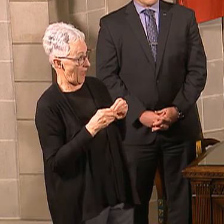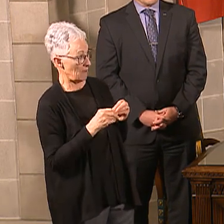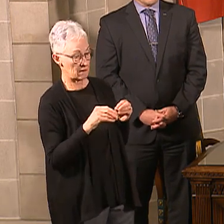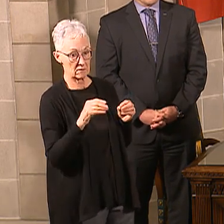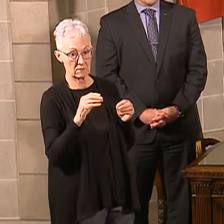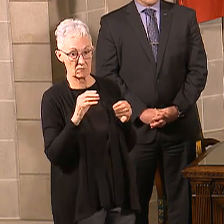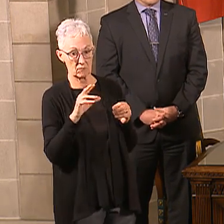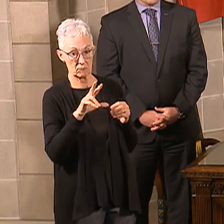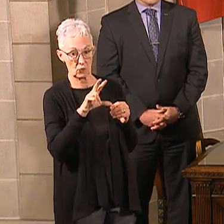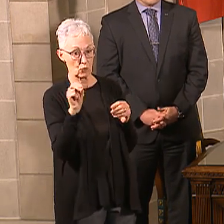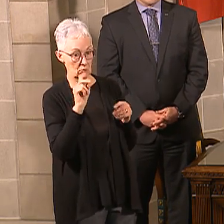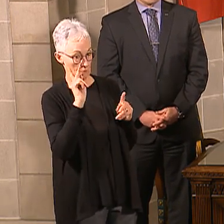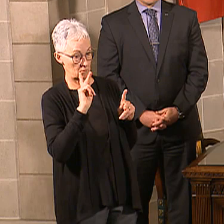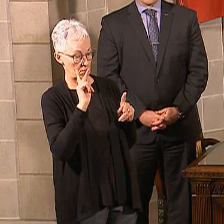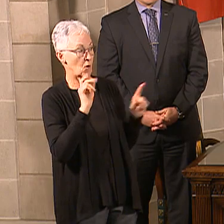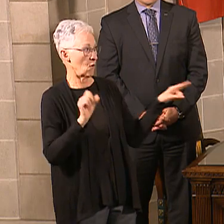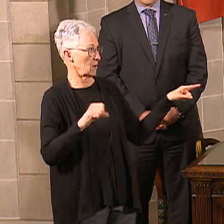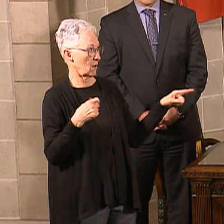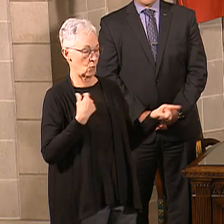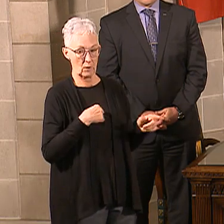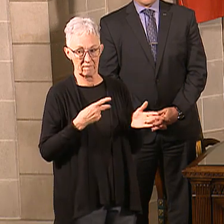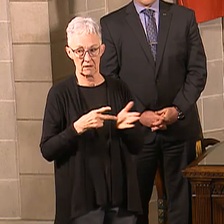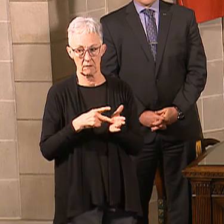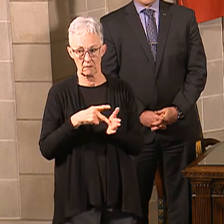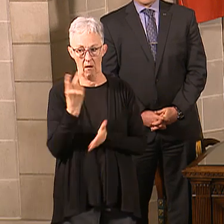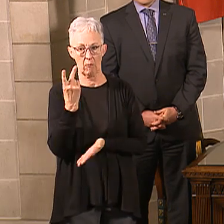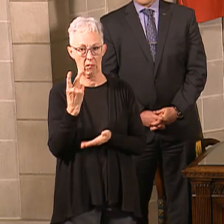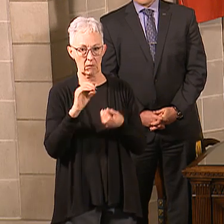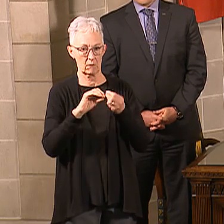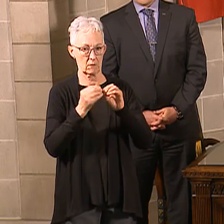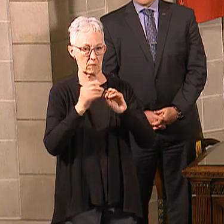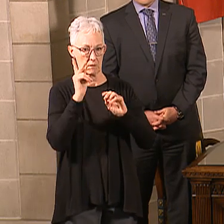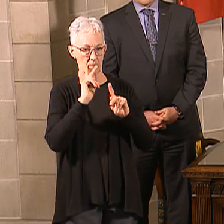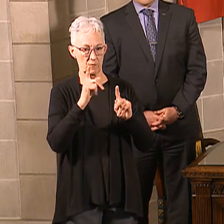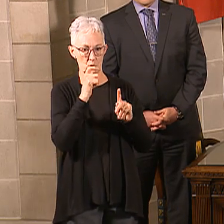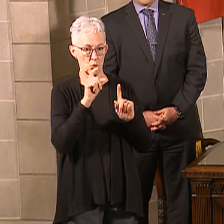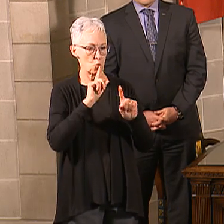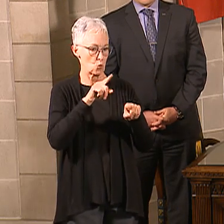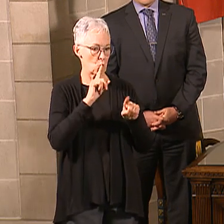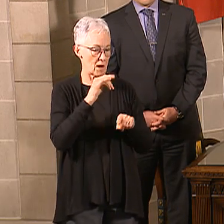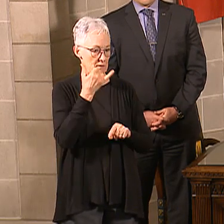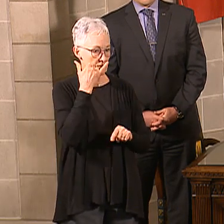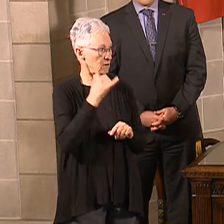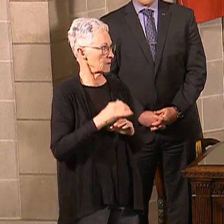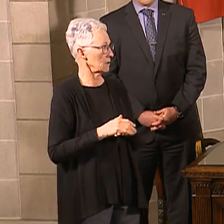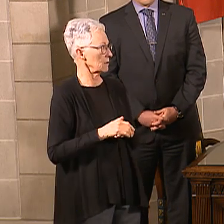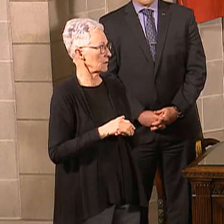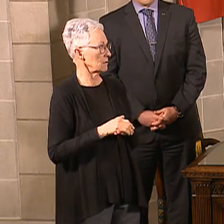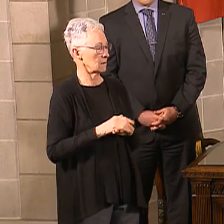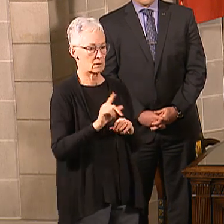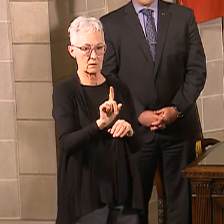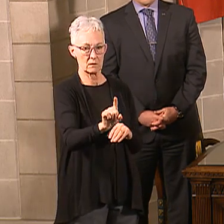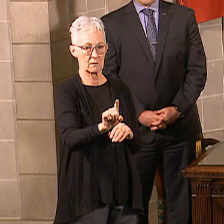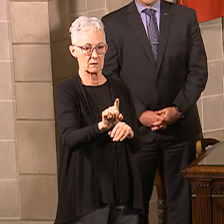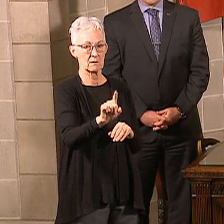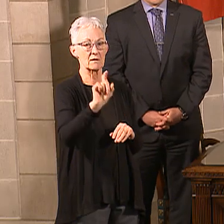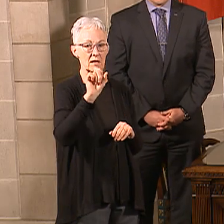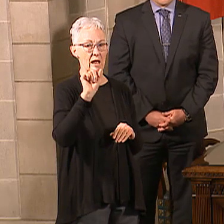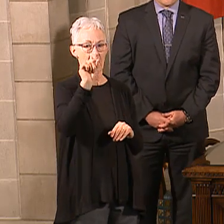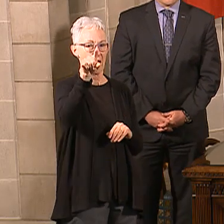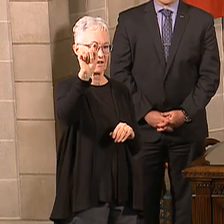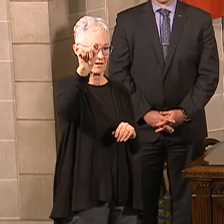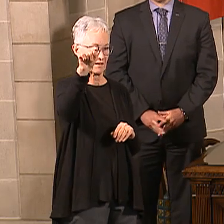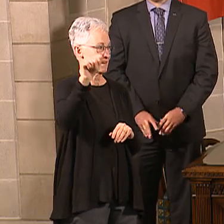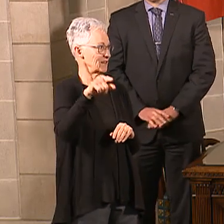the number of people answering the phones there. How concerned are you about what kind Okay, I'm gonna go to the guy in the back, Grant, because you've asked a bunch of questions already.